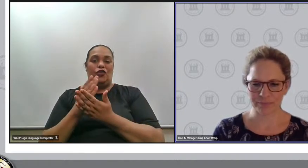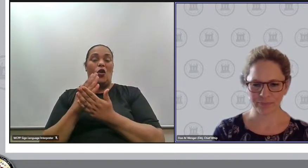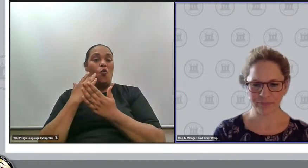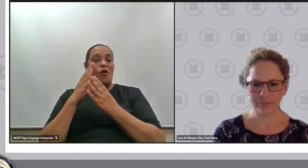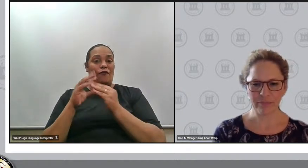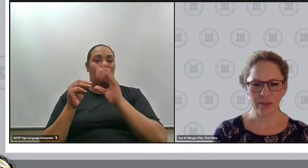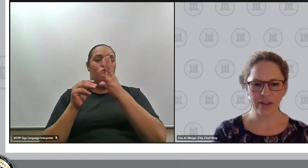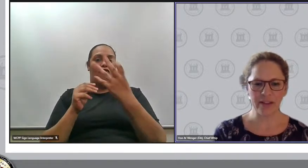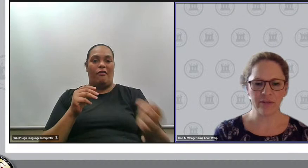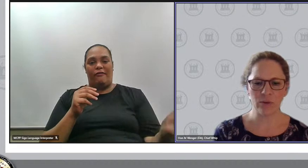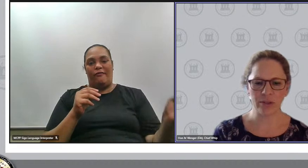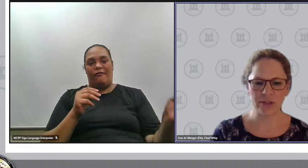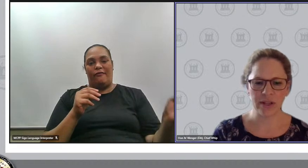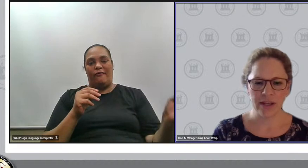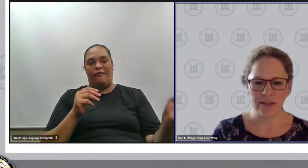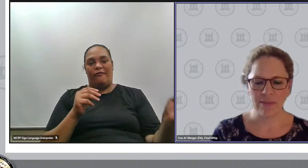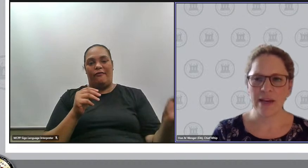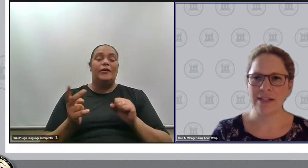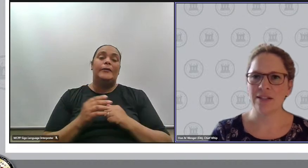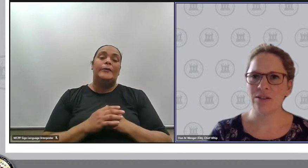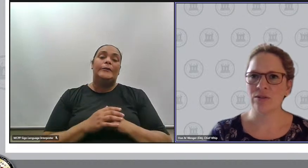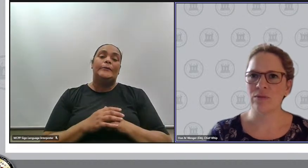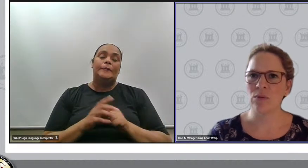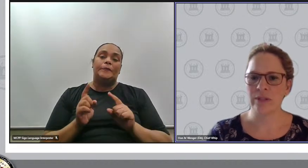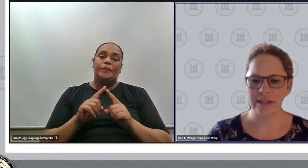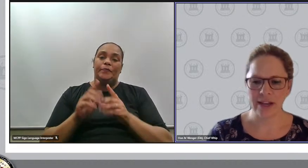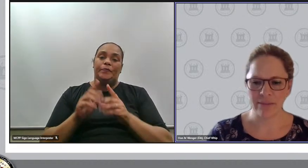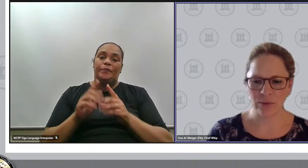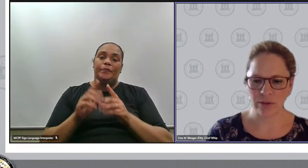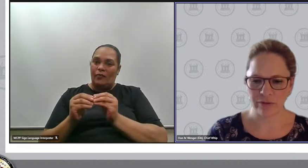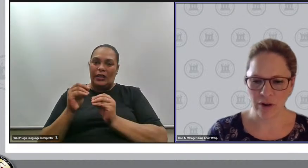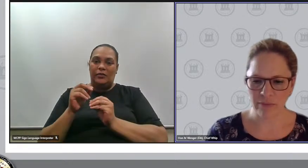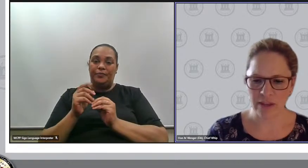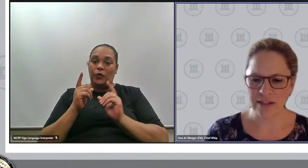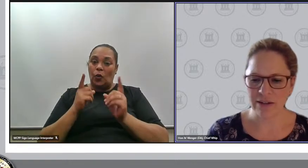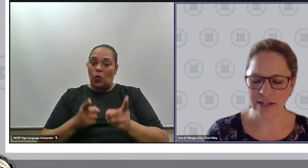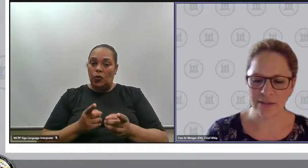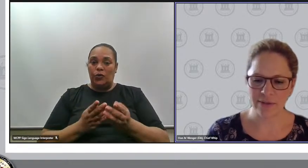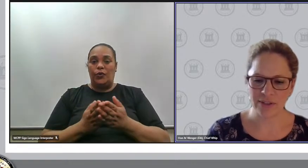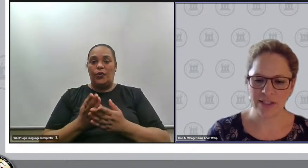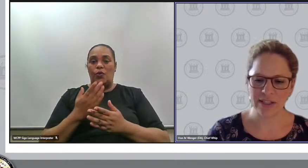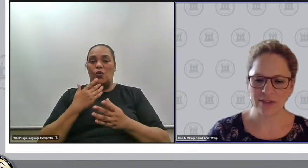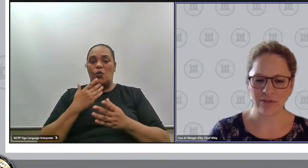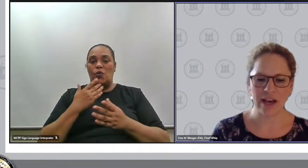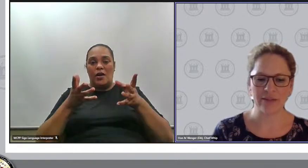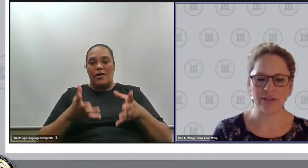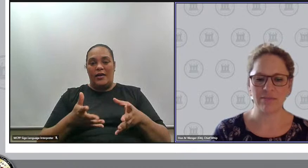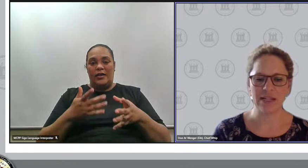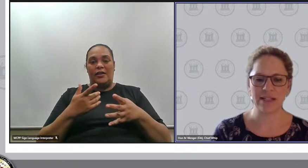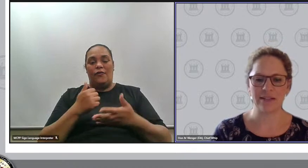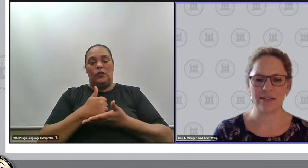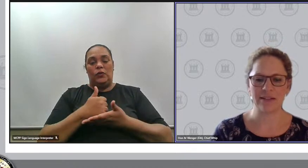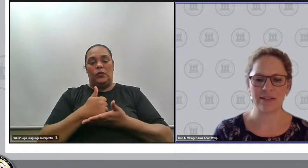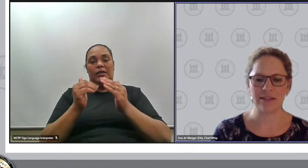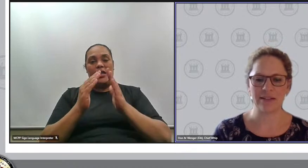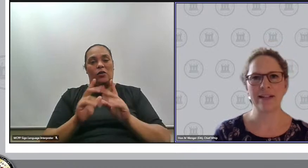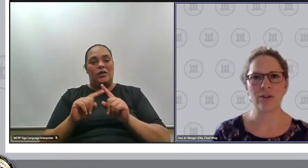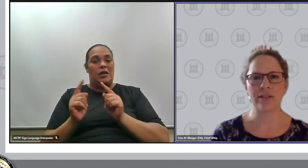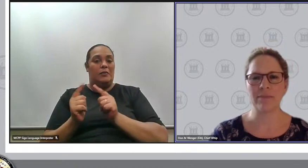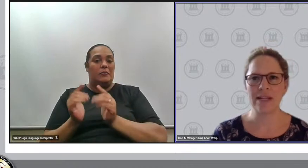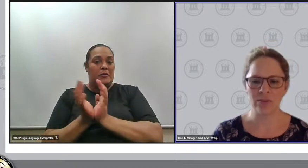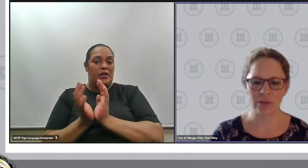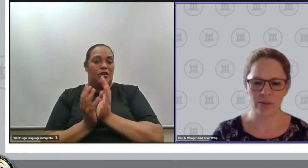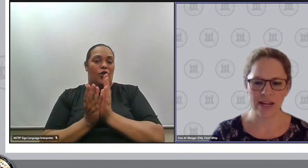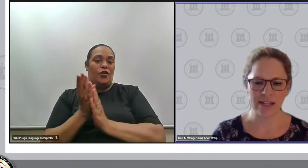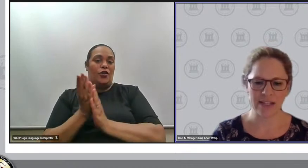concluded. And then, of course, the maintenance of order comes from the directives for sittings of the House and meetings by